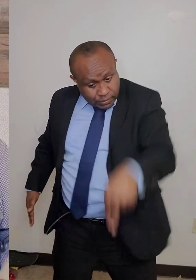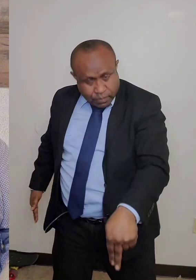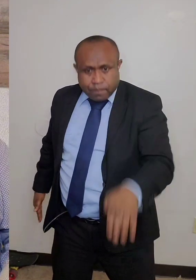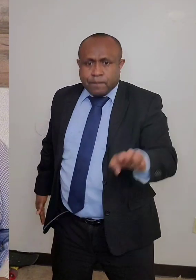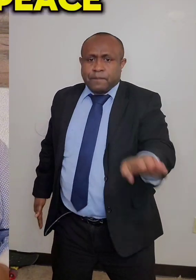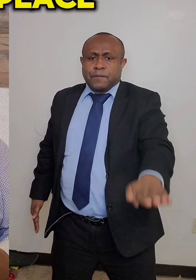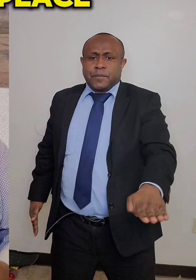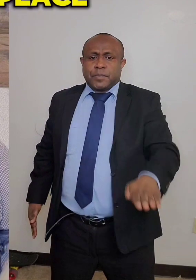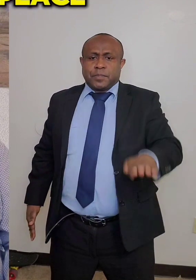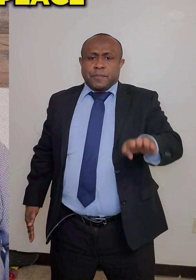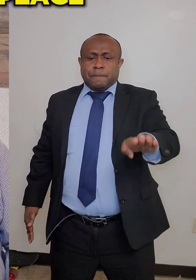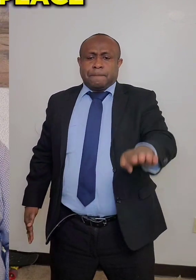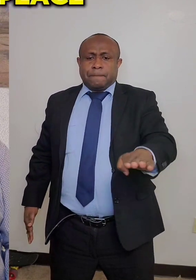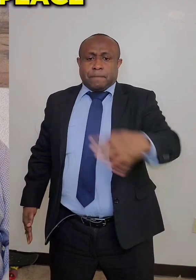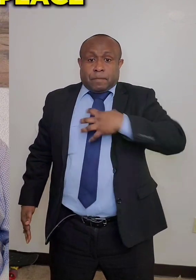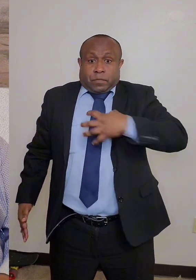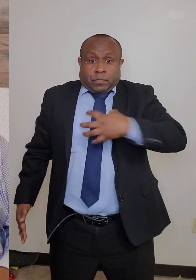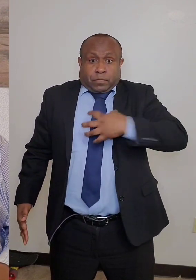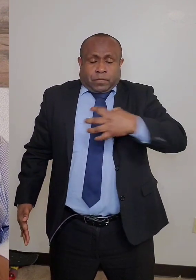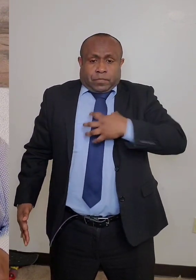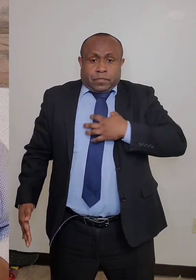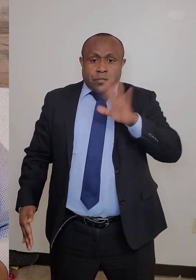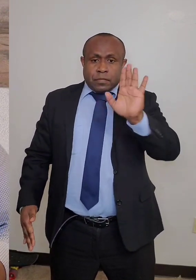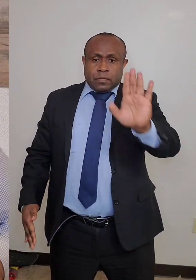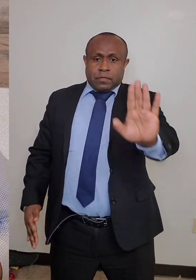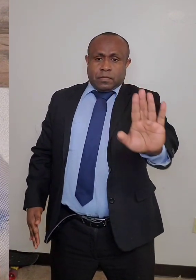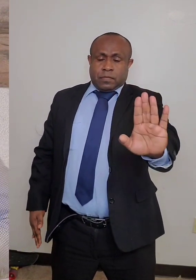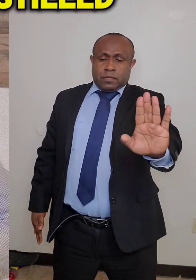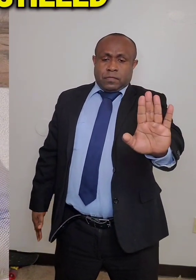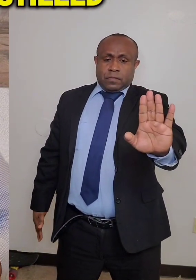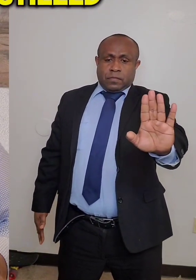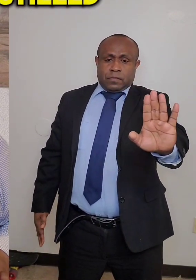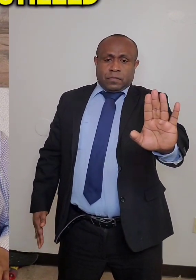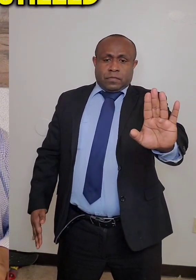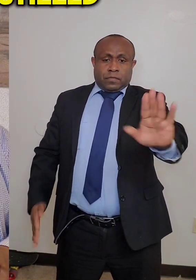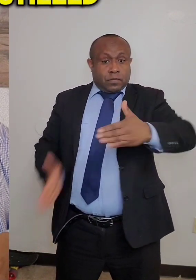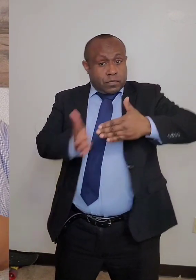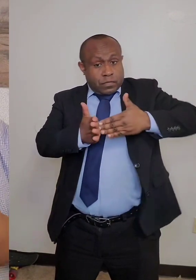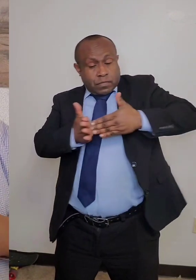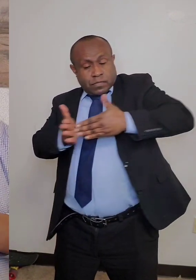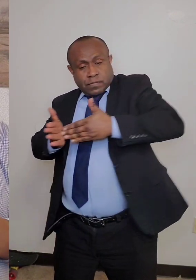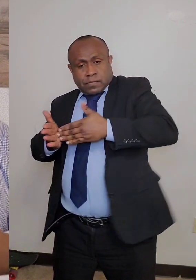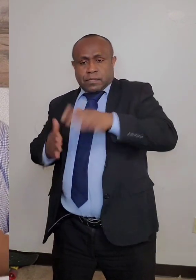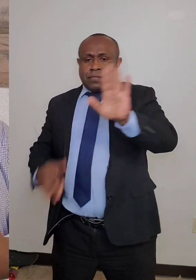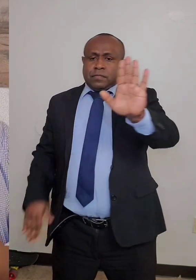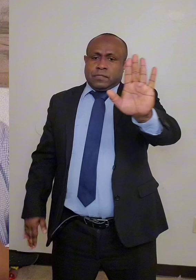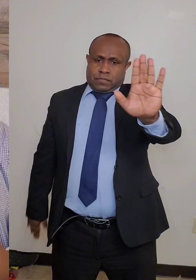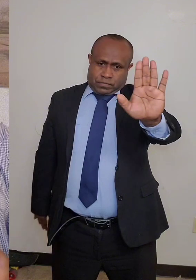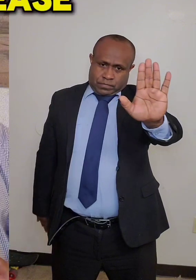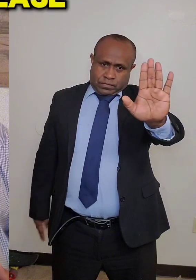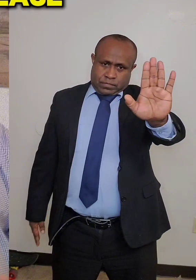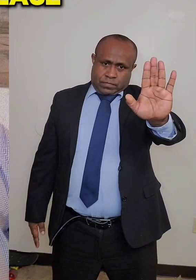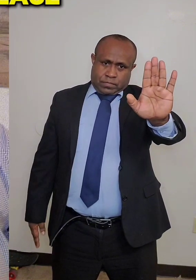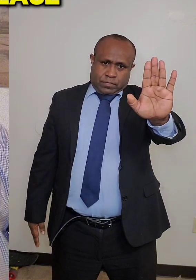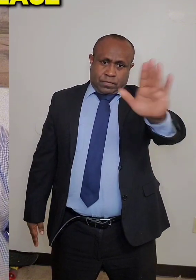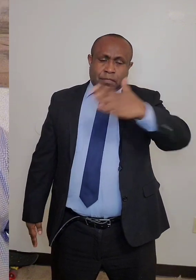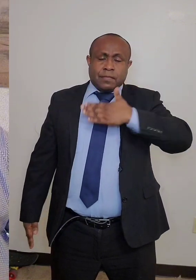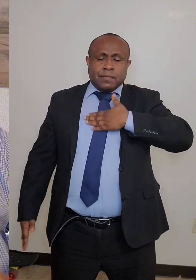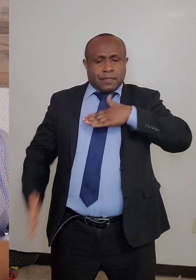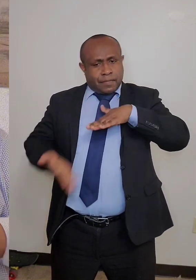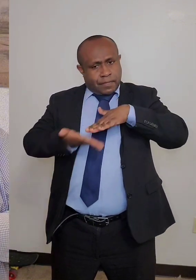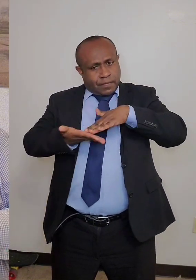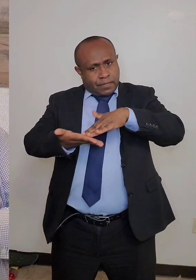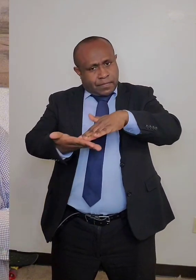what depths of peace, when fears are stilled, when striving